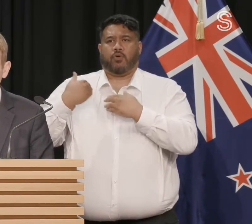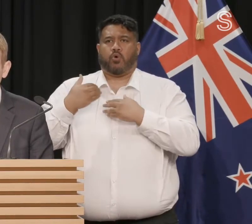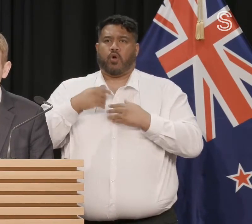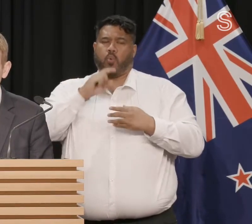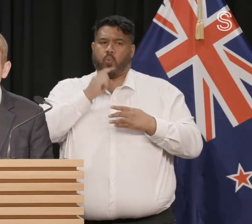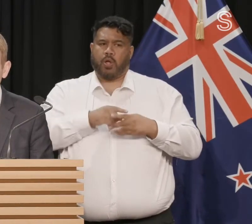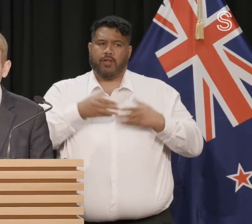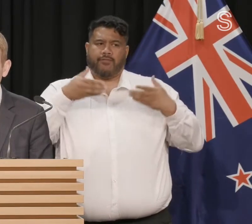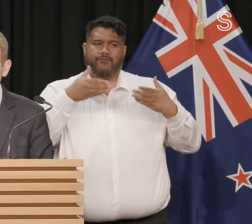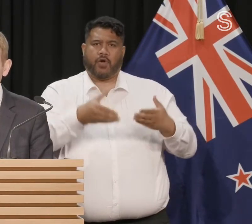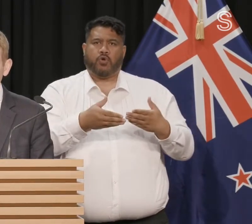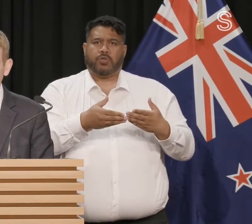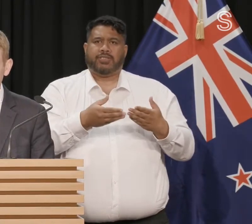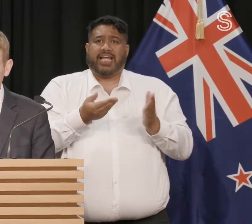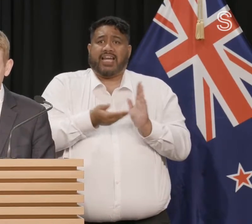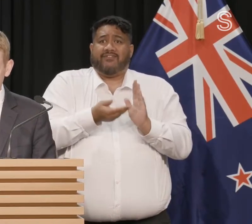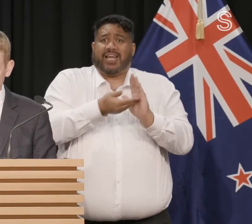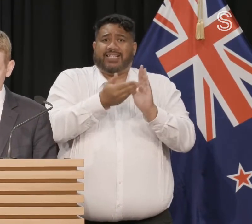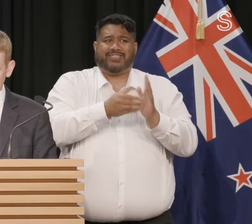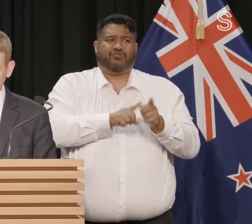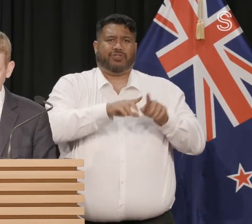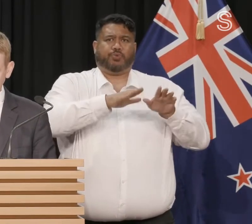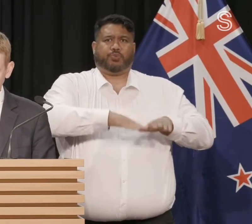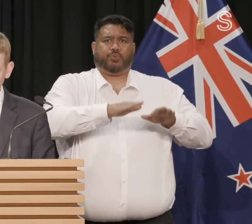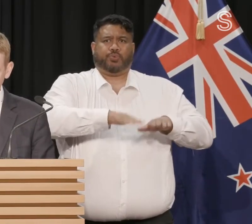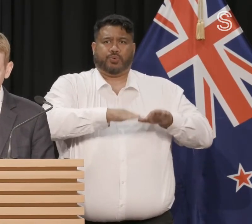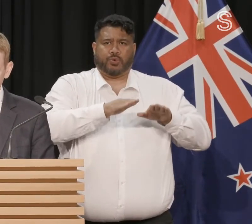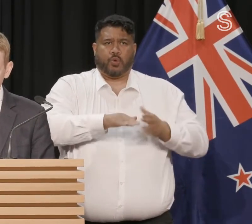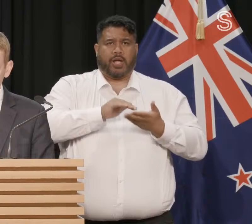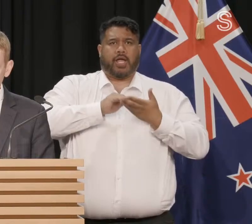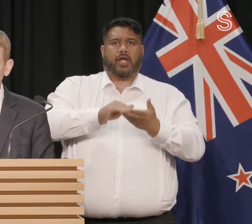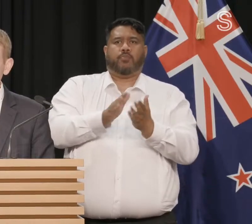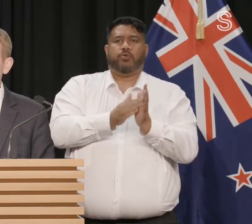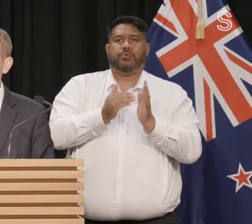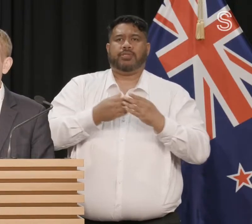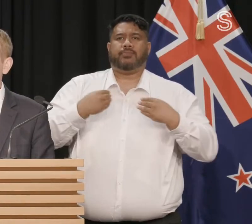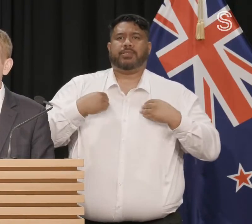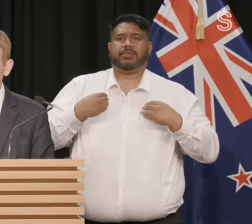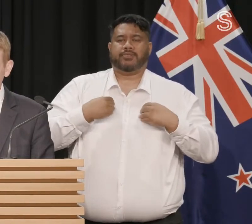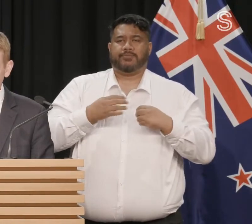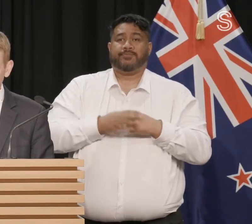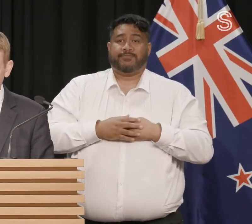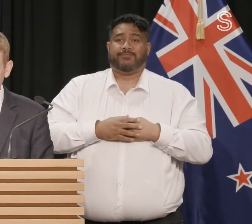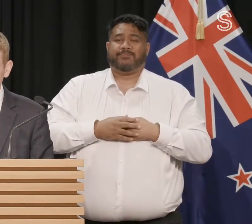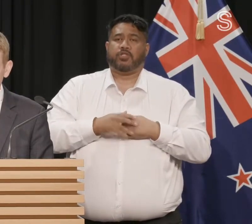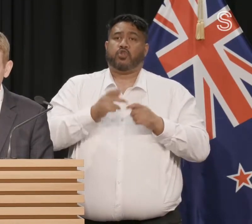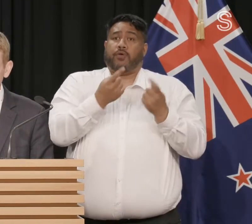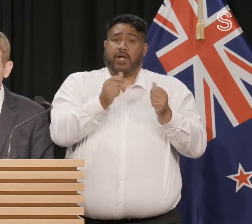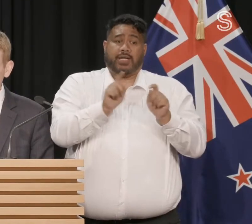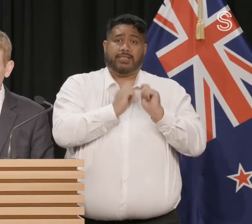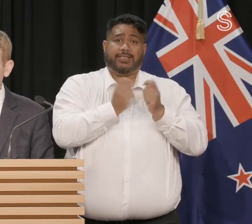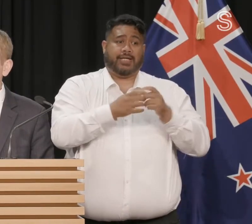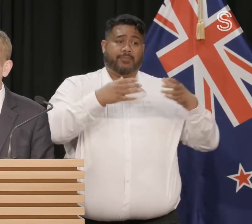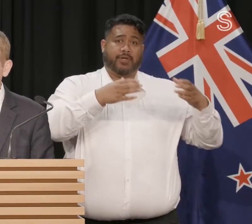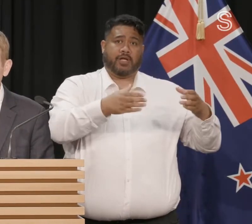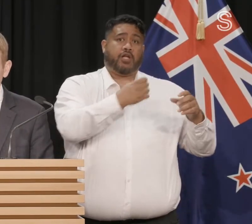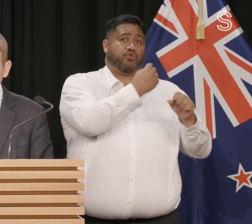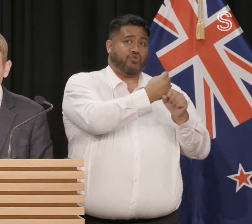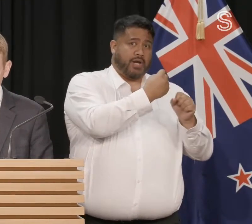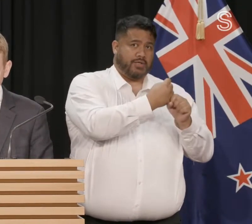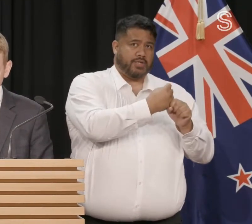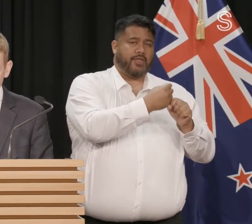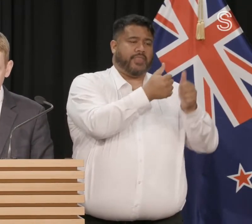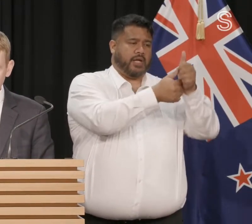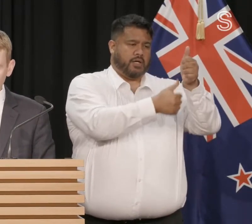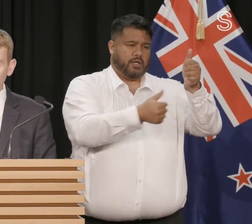inflation and helping New Zealand families and businesses. Joining the economic team of Grant, Megan and David